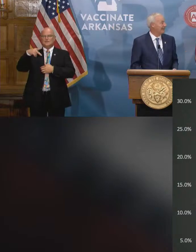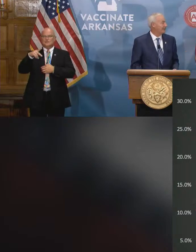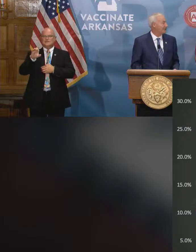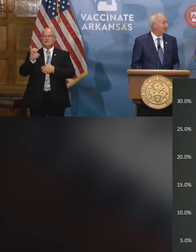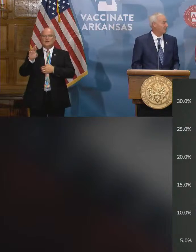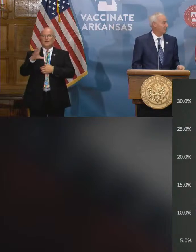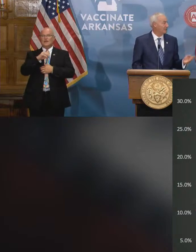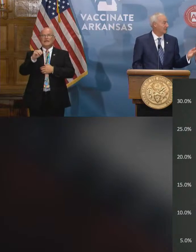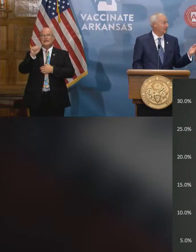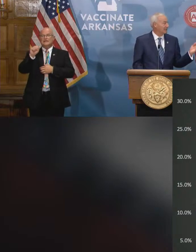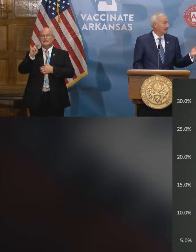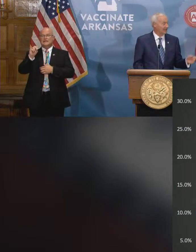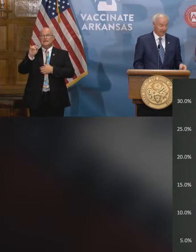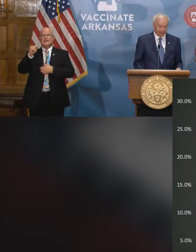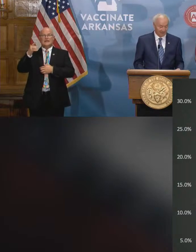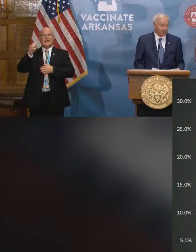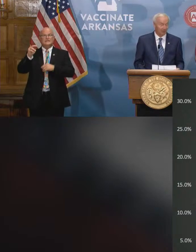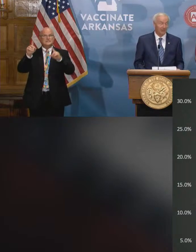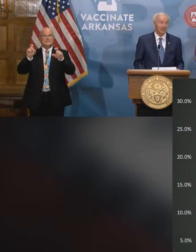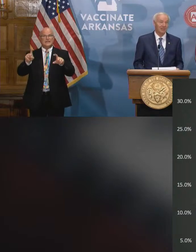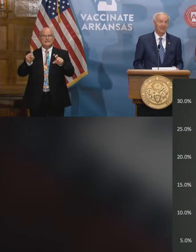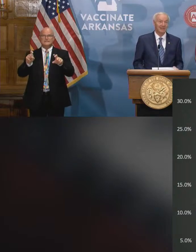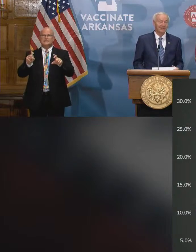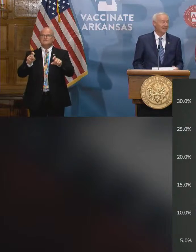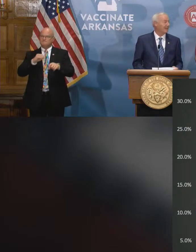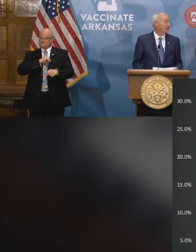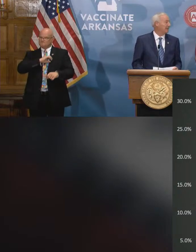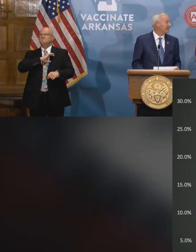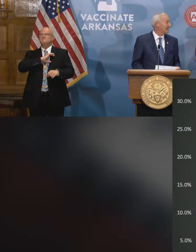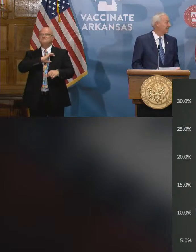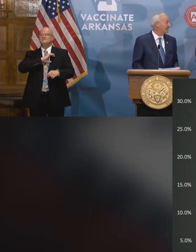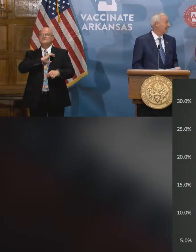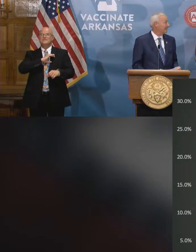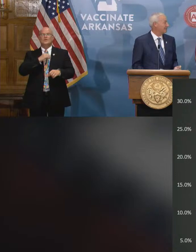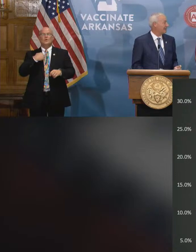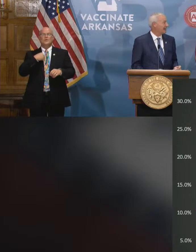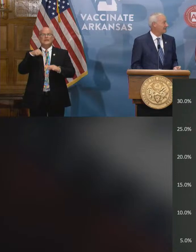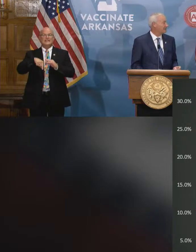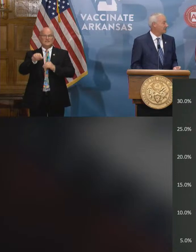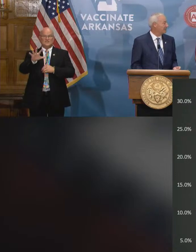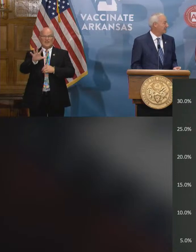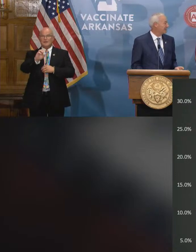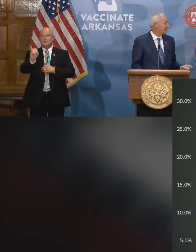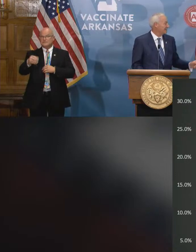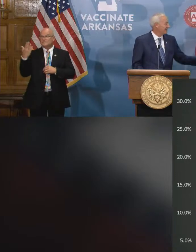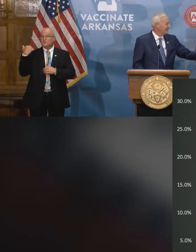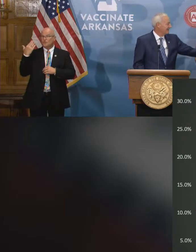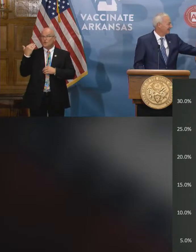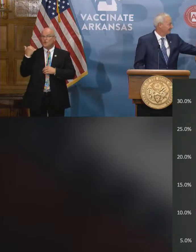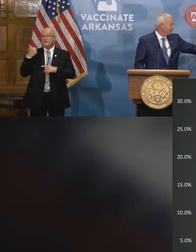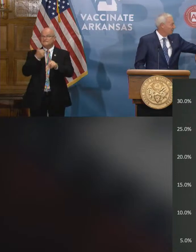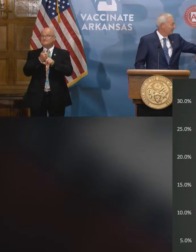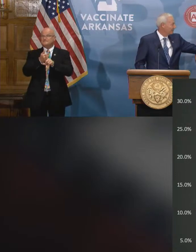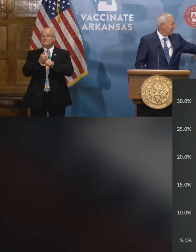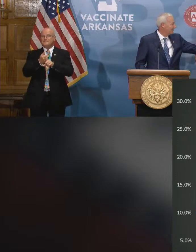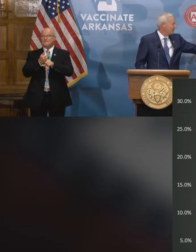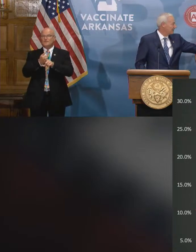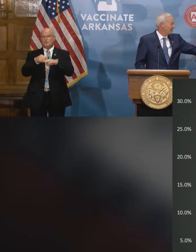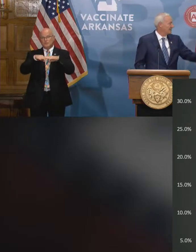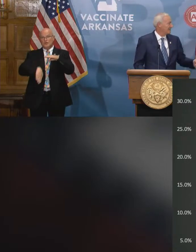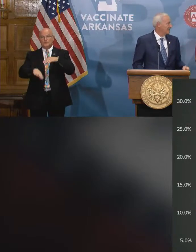PCR and antigen, which is encouraging. We did get down to 5%, lower